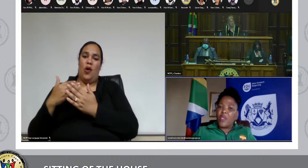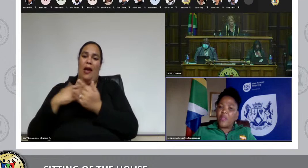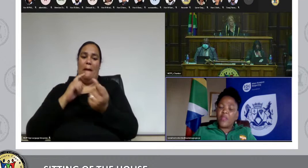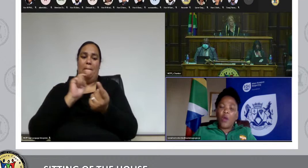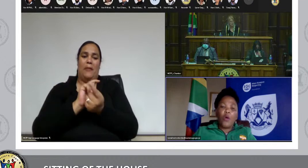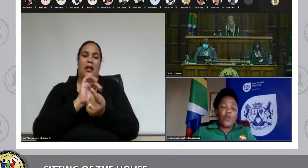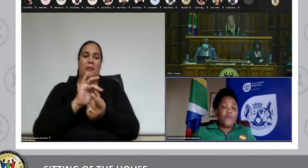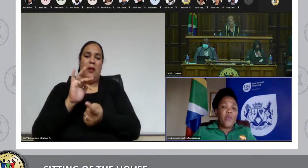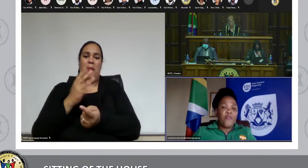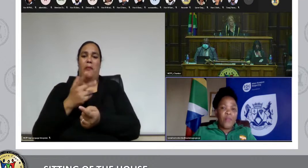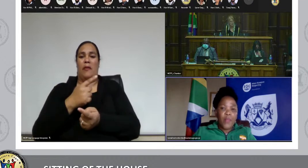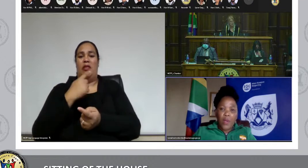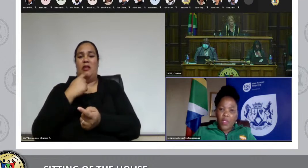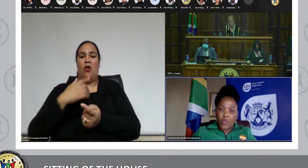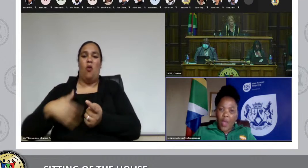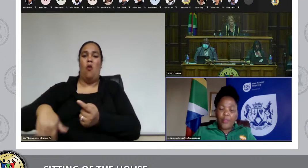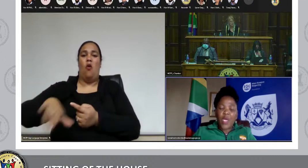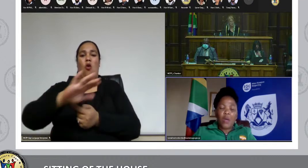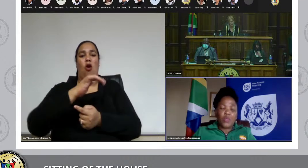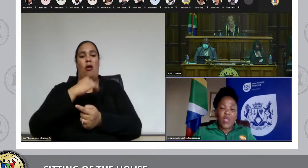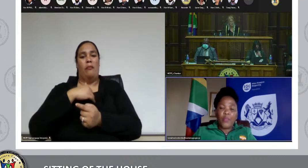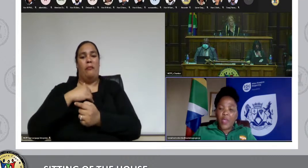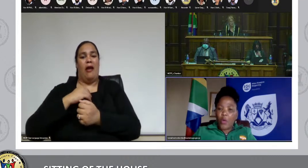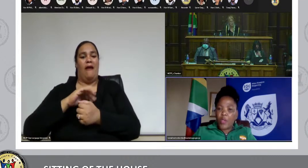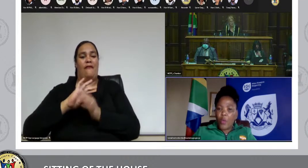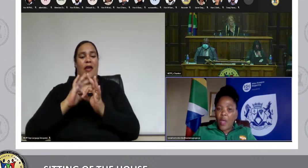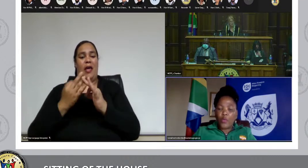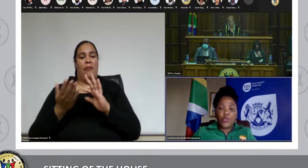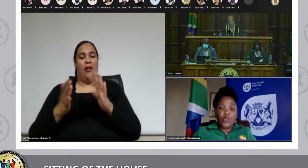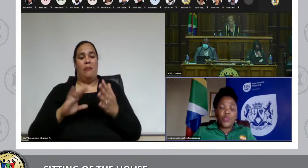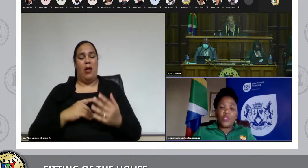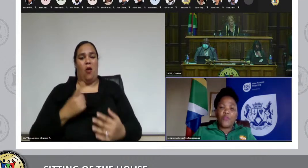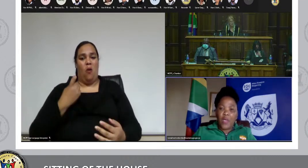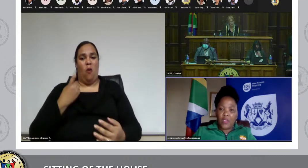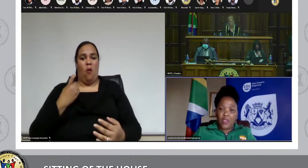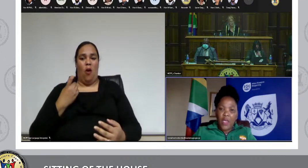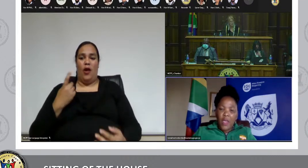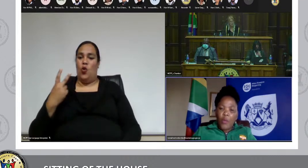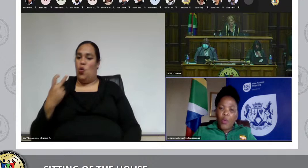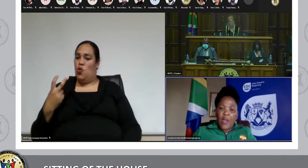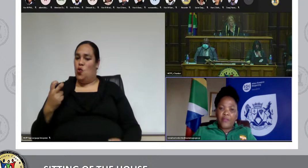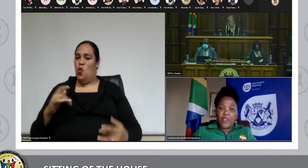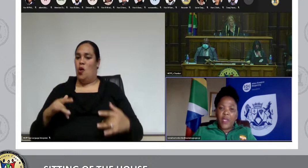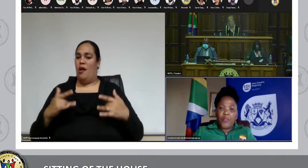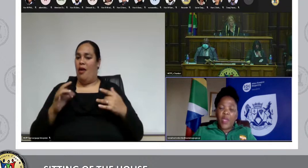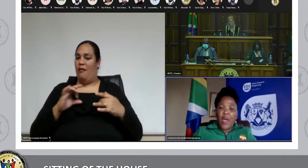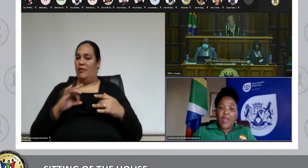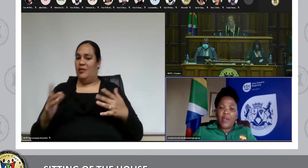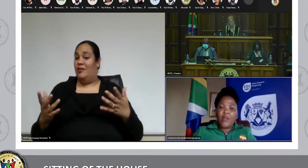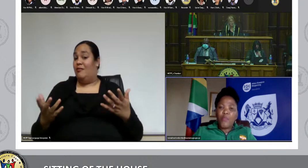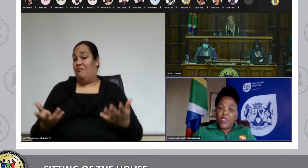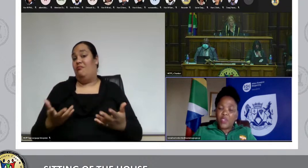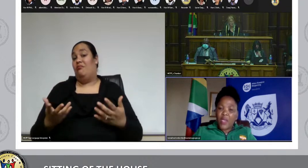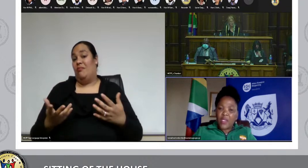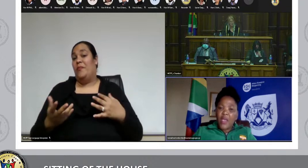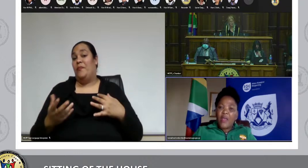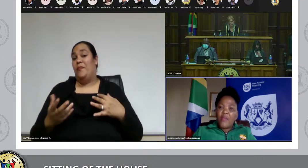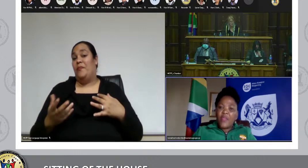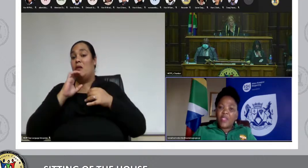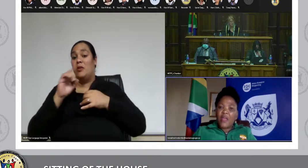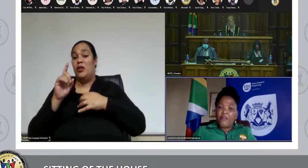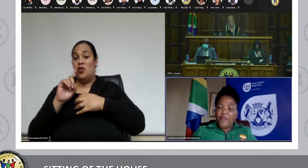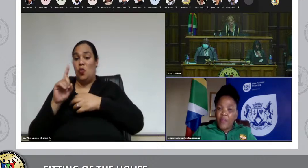when they'll say that the whole of my family was wiped out, I'm the only one or two or three of us who are left behind. It means